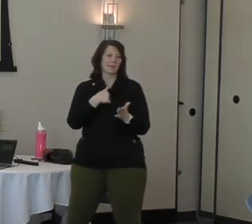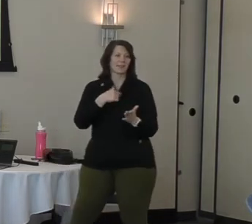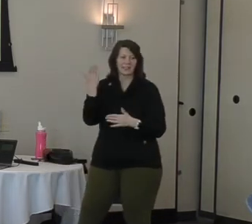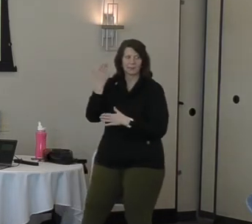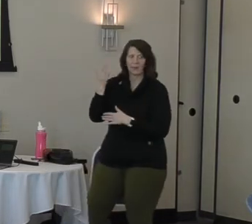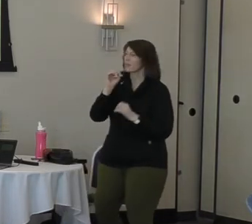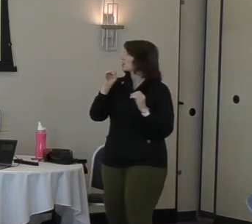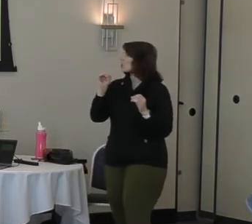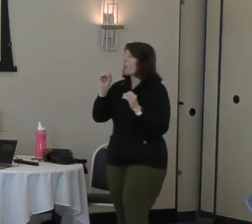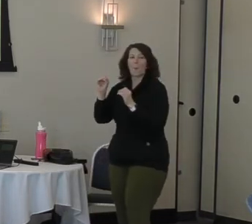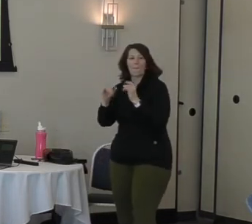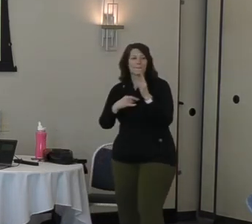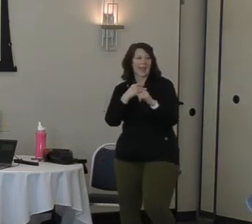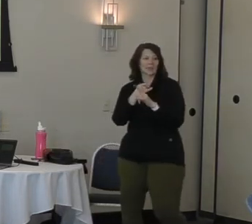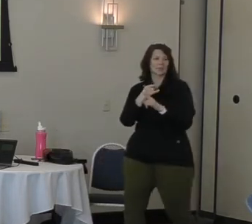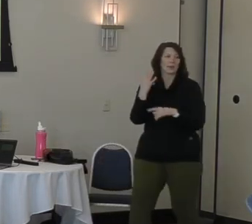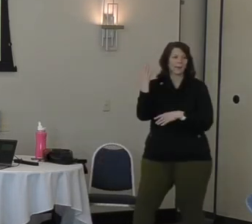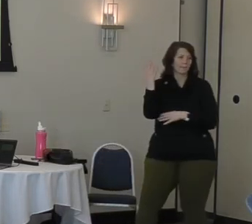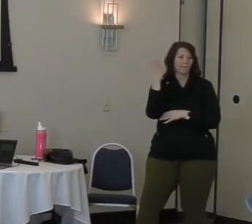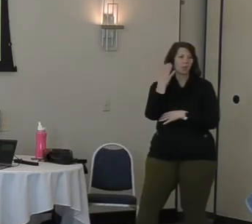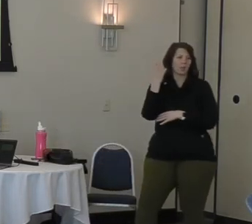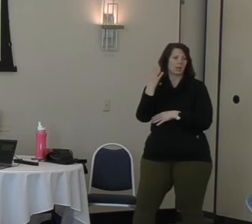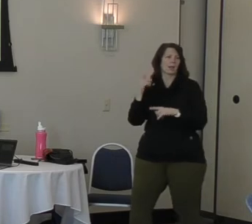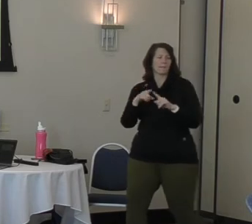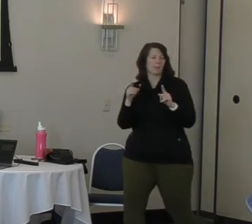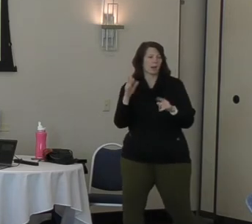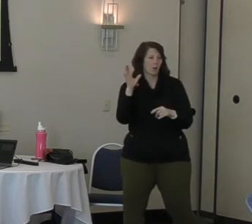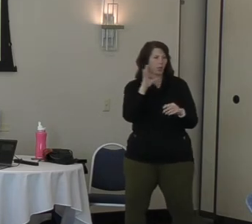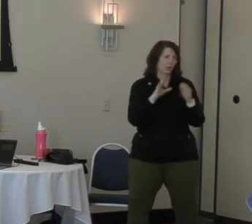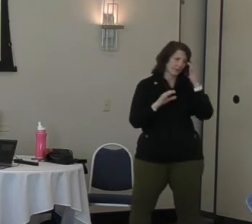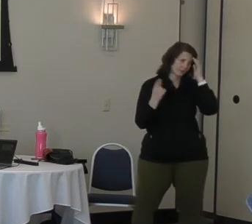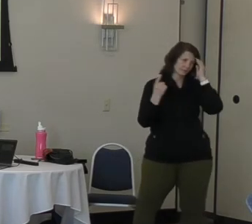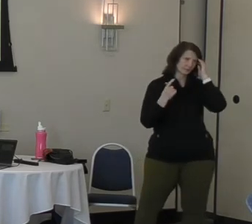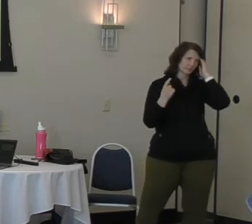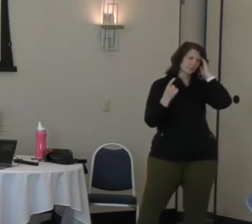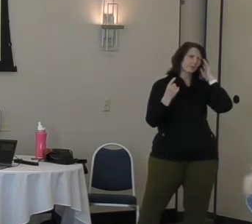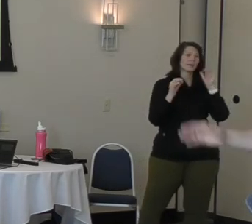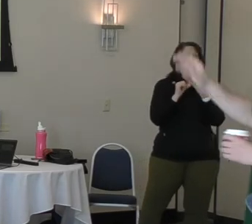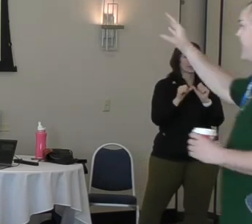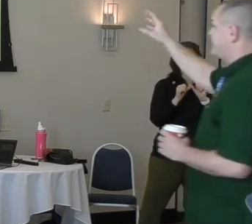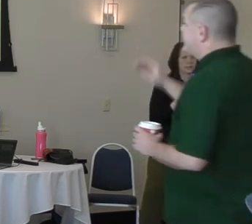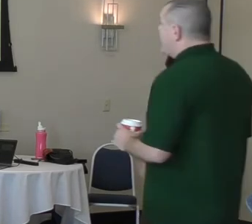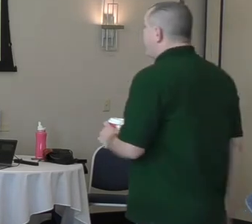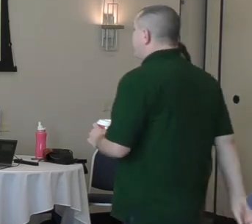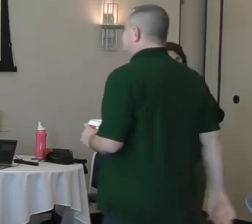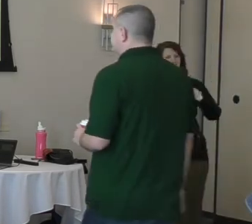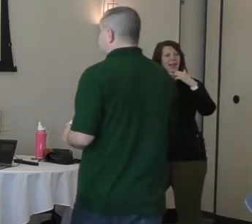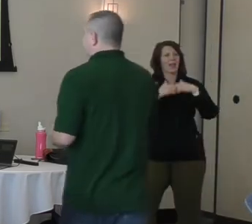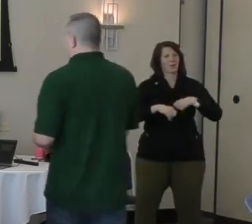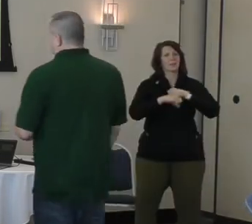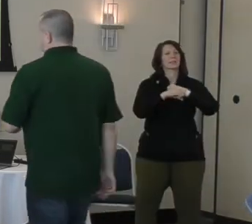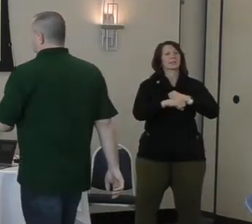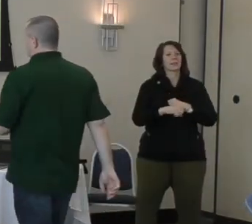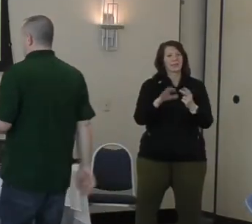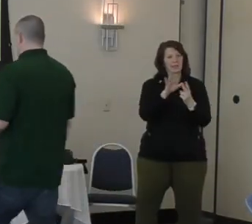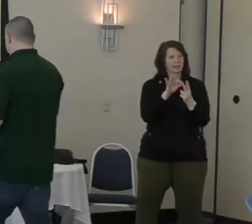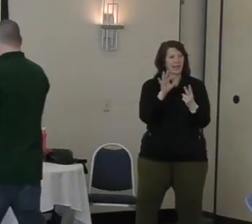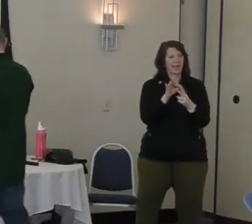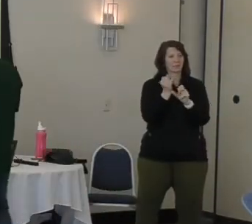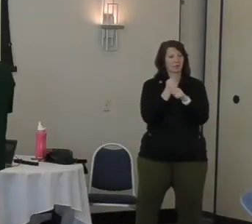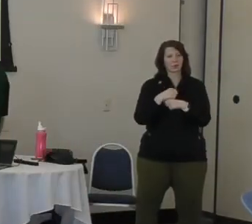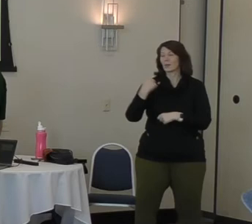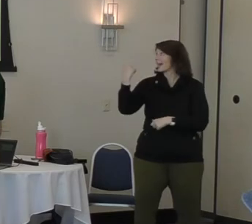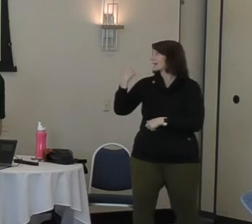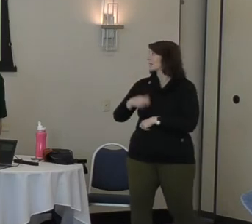is no magic bullet, but what we're looking is something that just continue to wear down the defense, and that's essentially the option we're creating